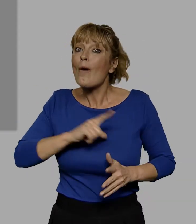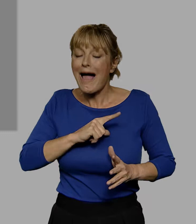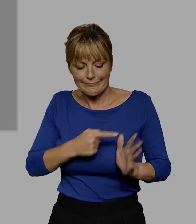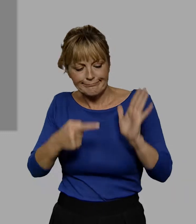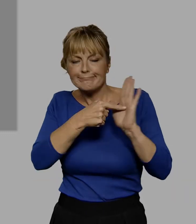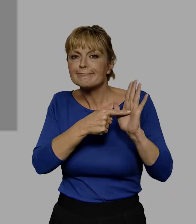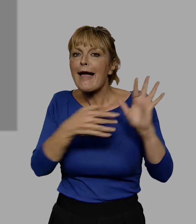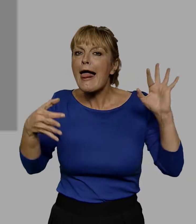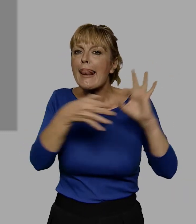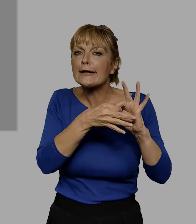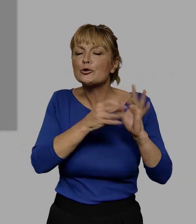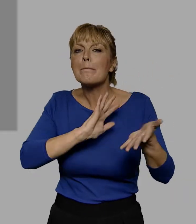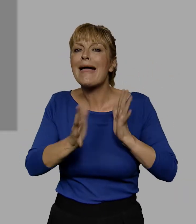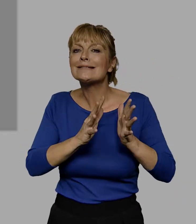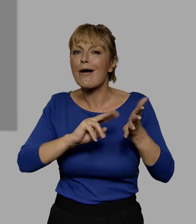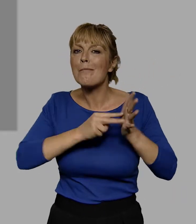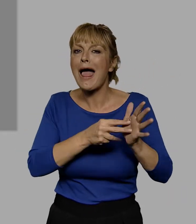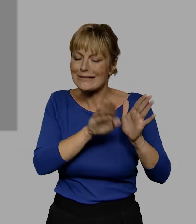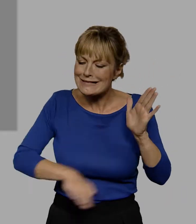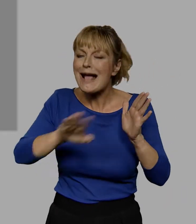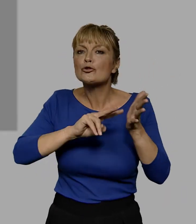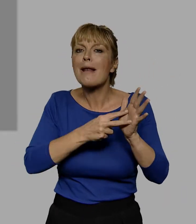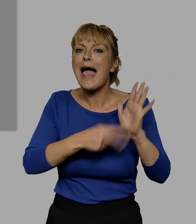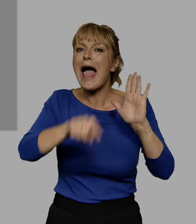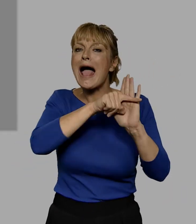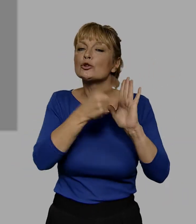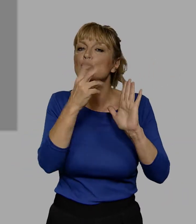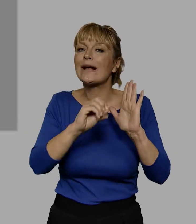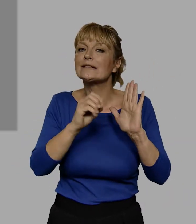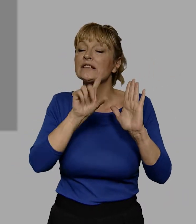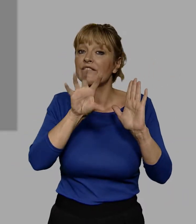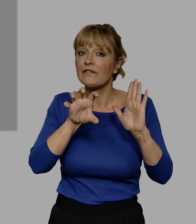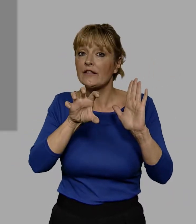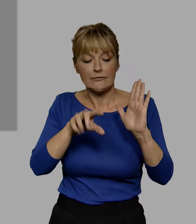with Sections 2 and 3 of the British Sign Language Scotland Act 2015.